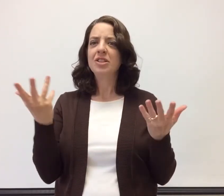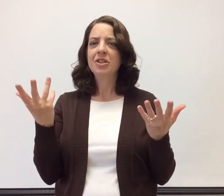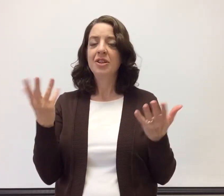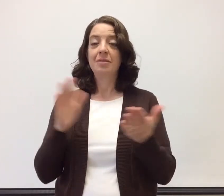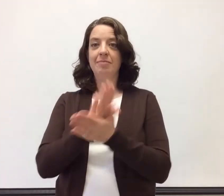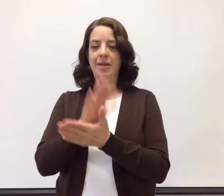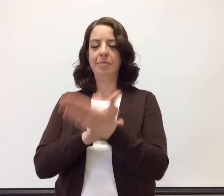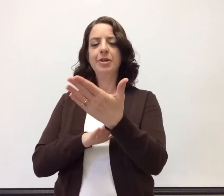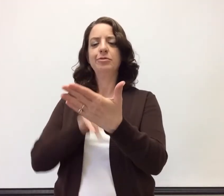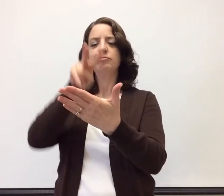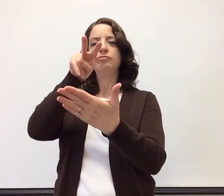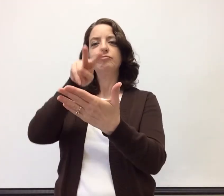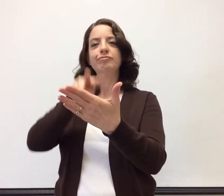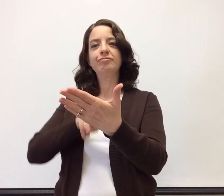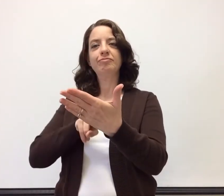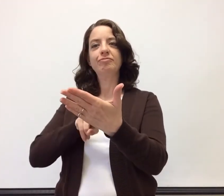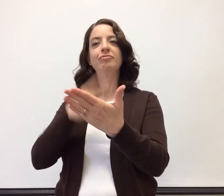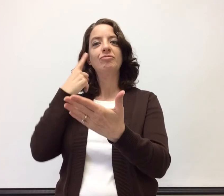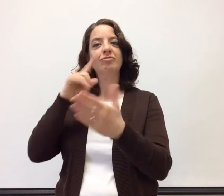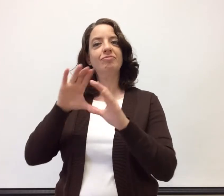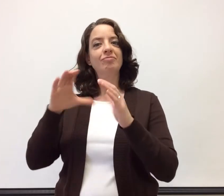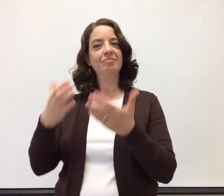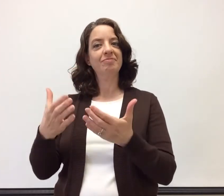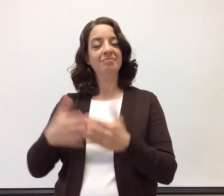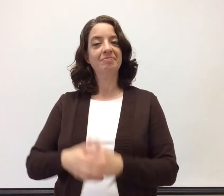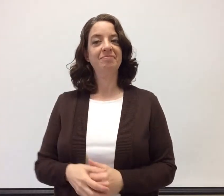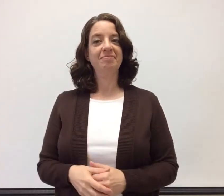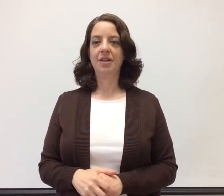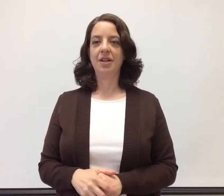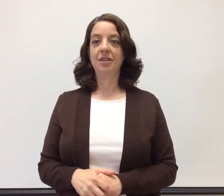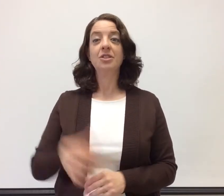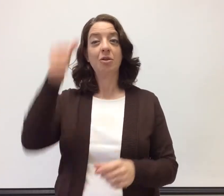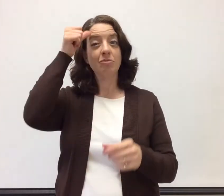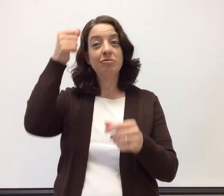And what is she doing? She's reading a paper in front of her class.